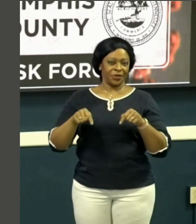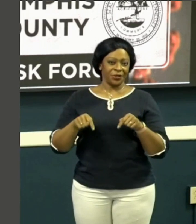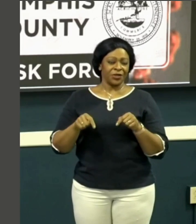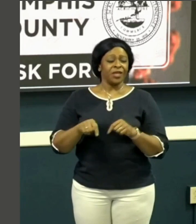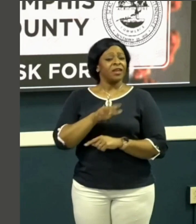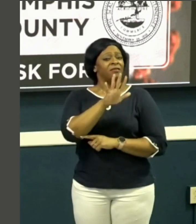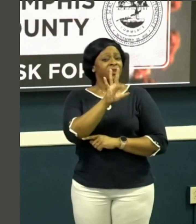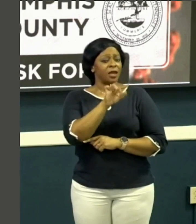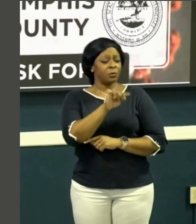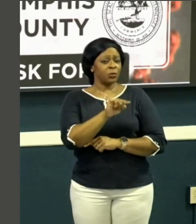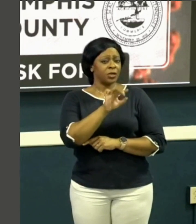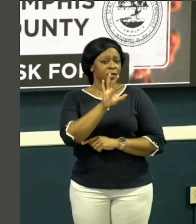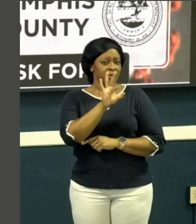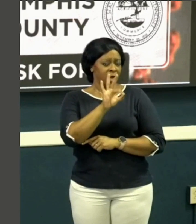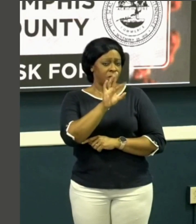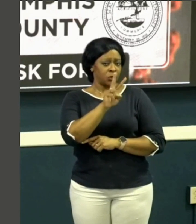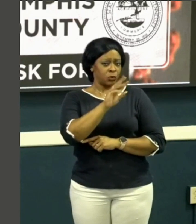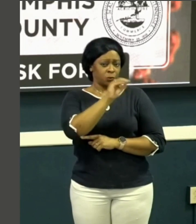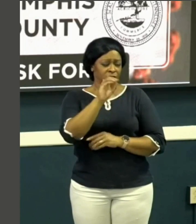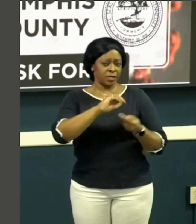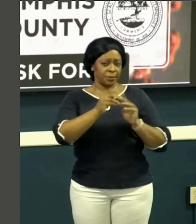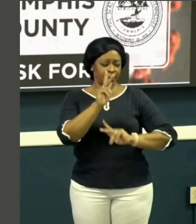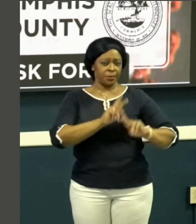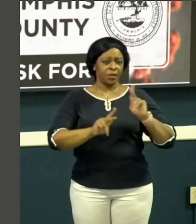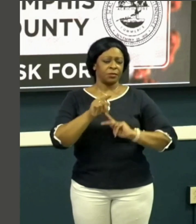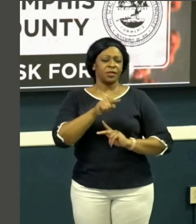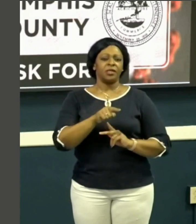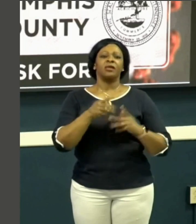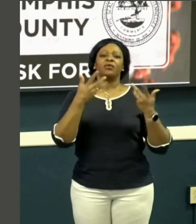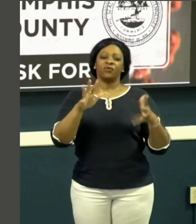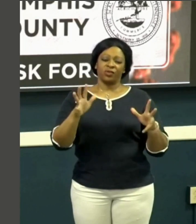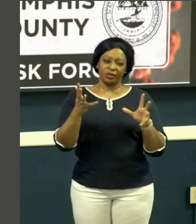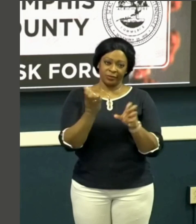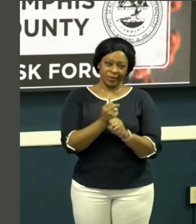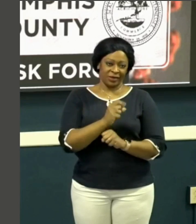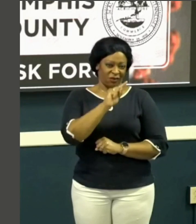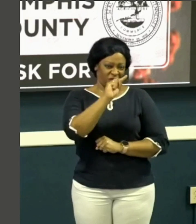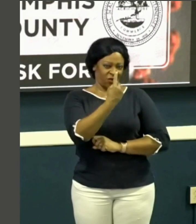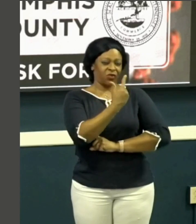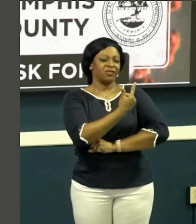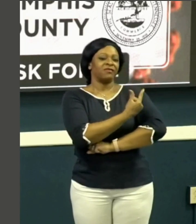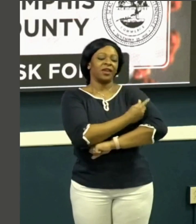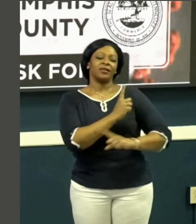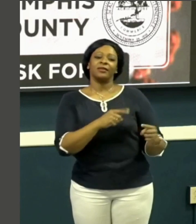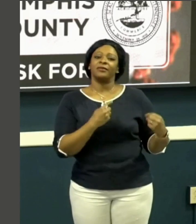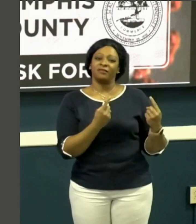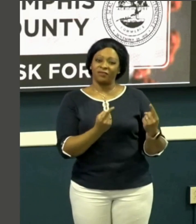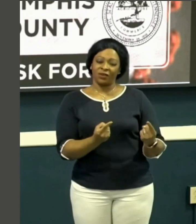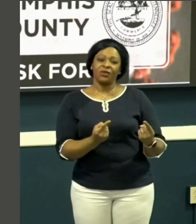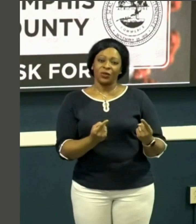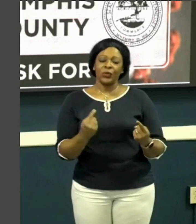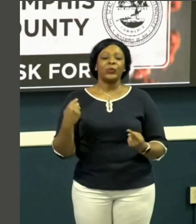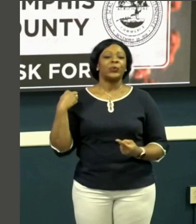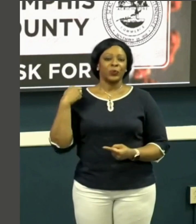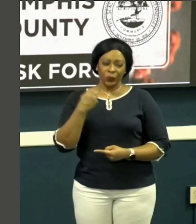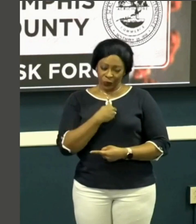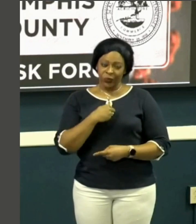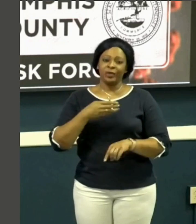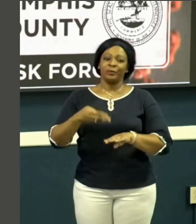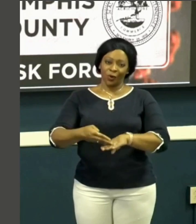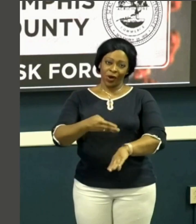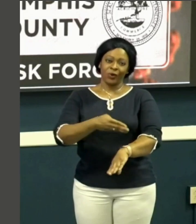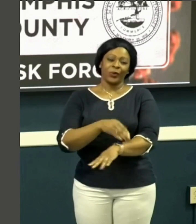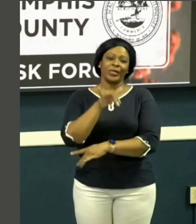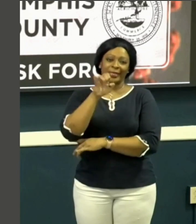and 59.2% of the total population has received at least one dose of vaccine. We are making